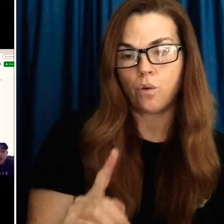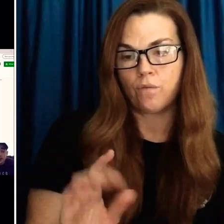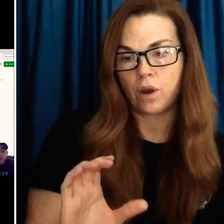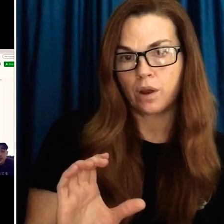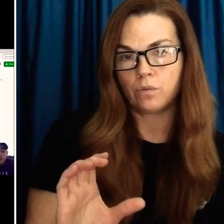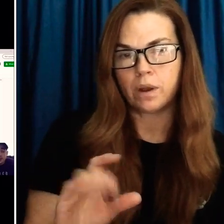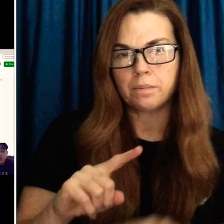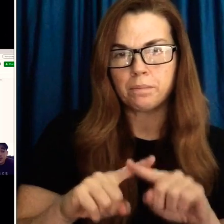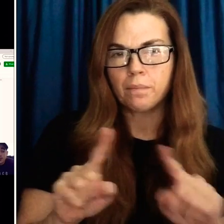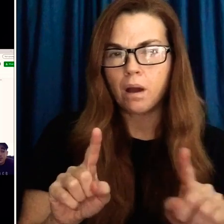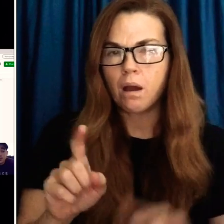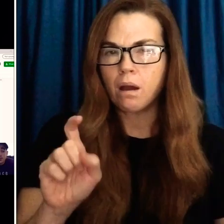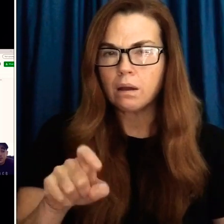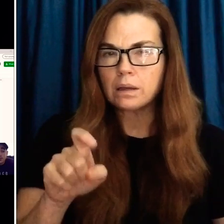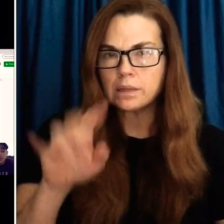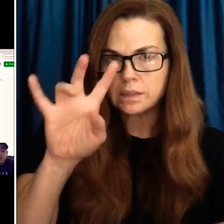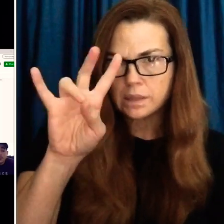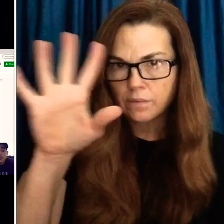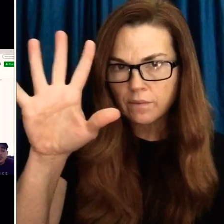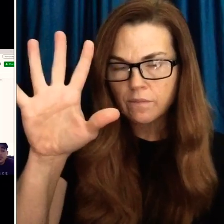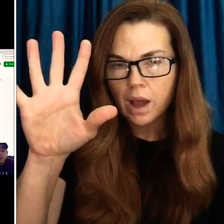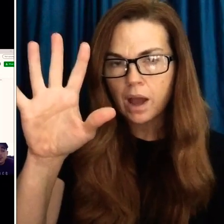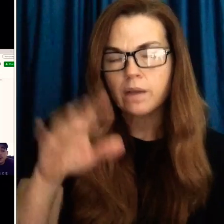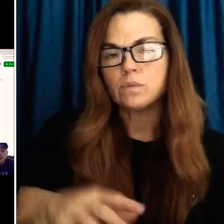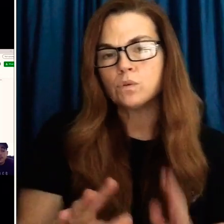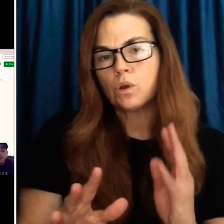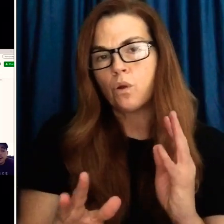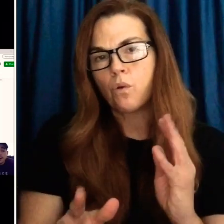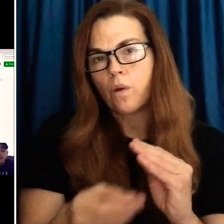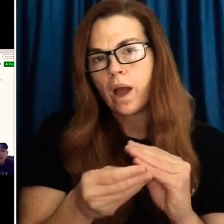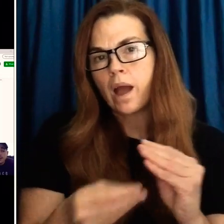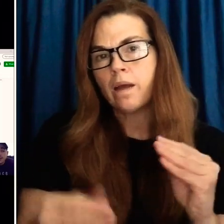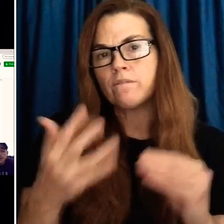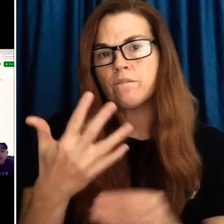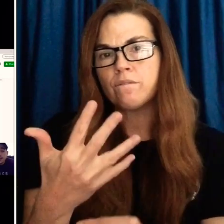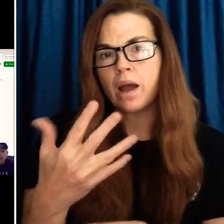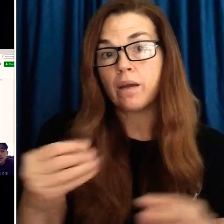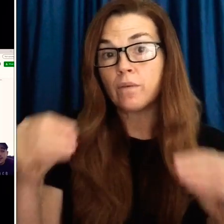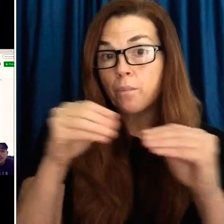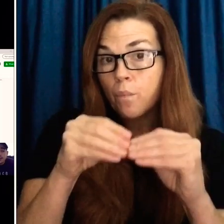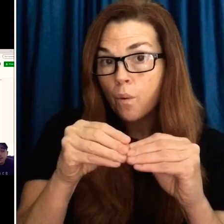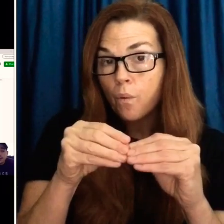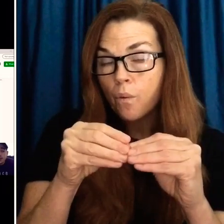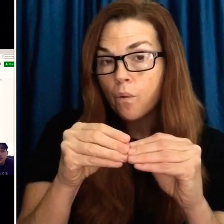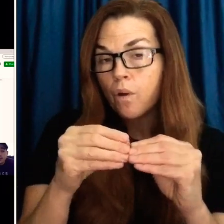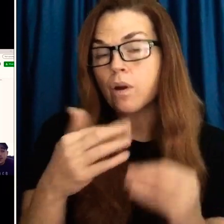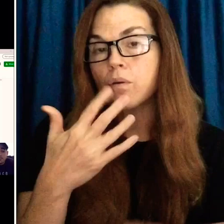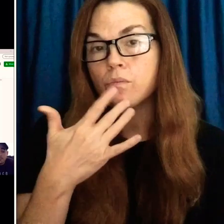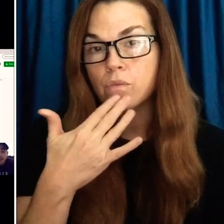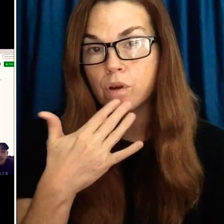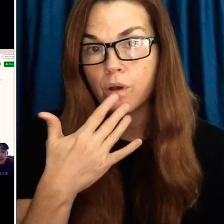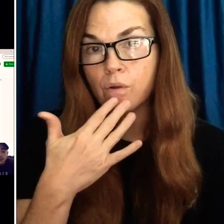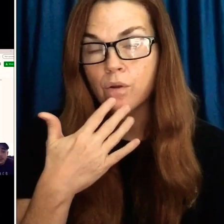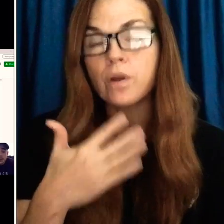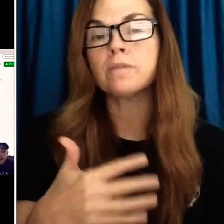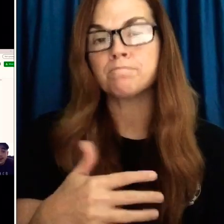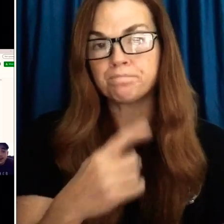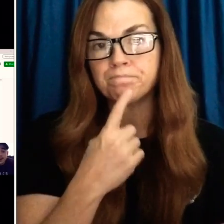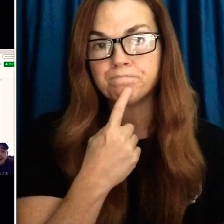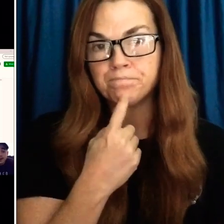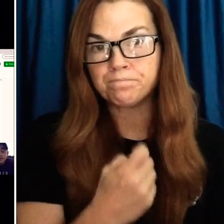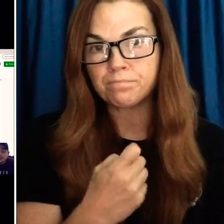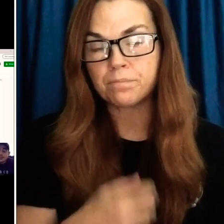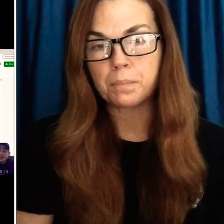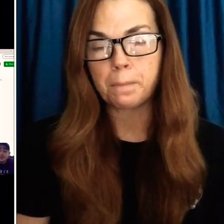going to highlight 1, 2, 3, 4, 5, and highlight those red as well. So now